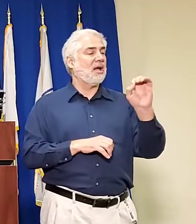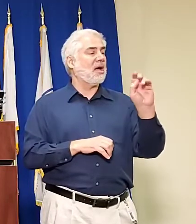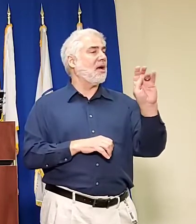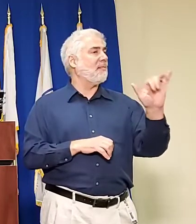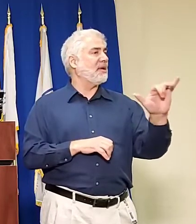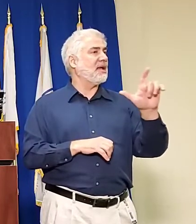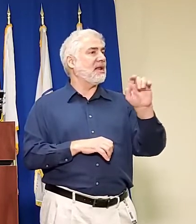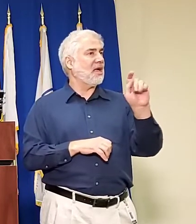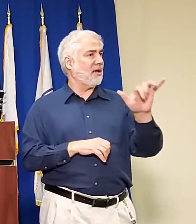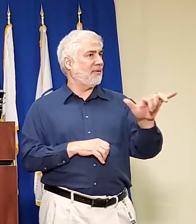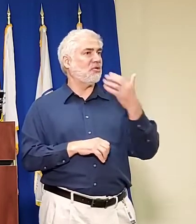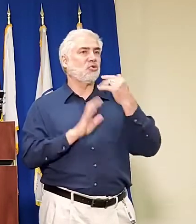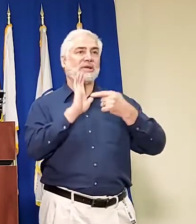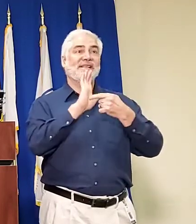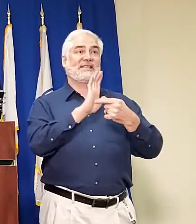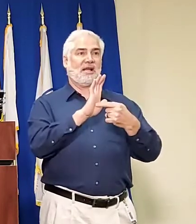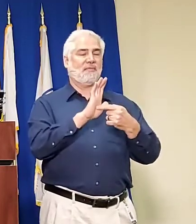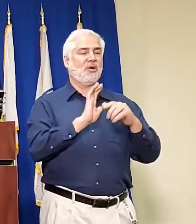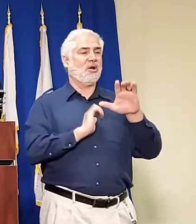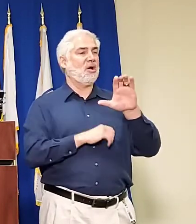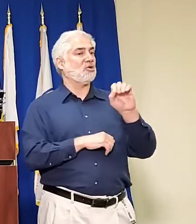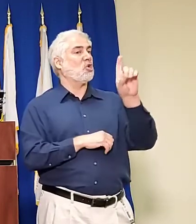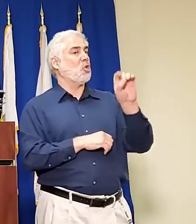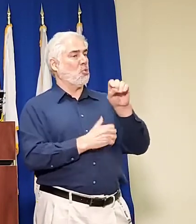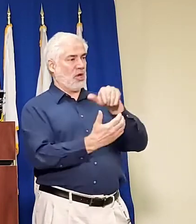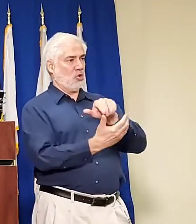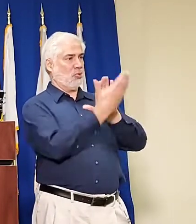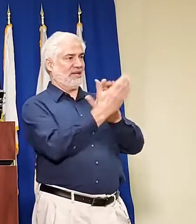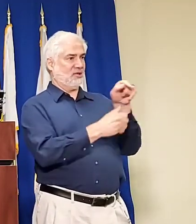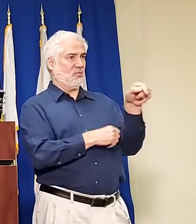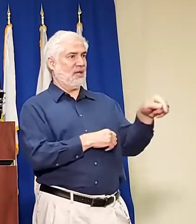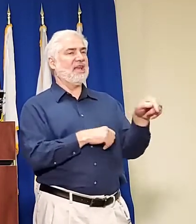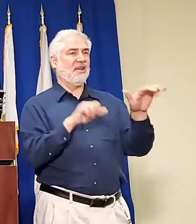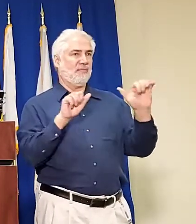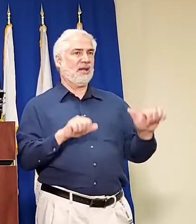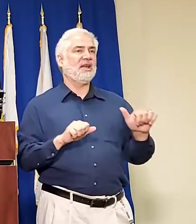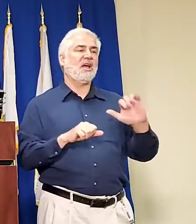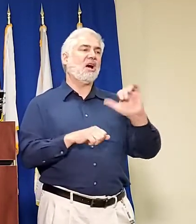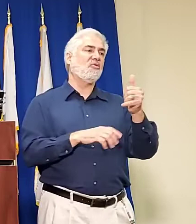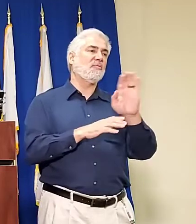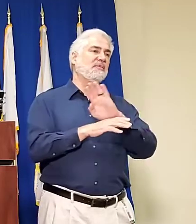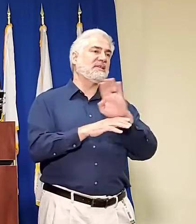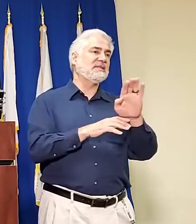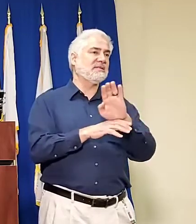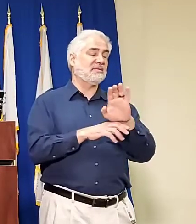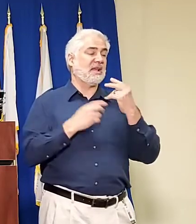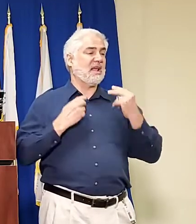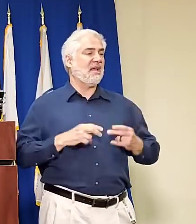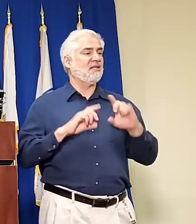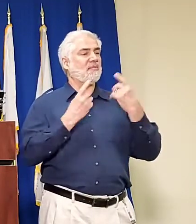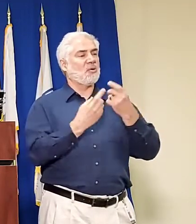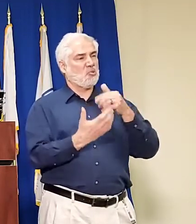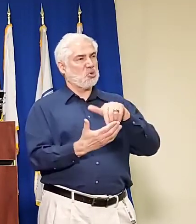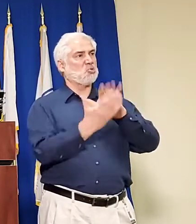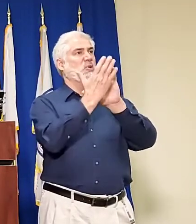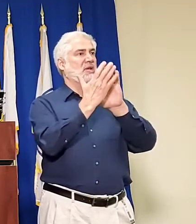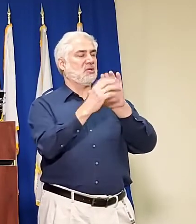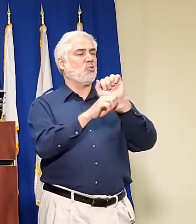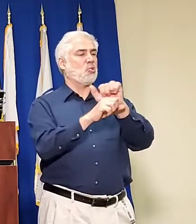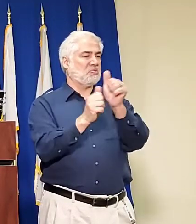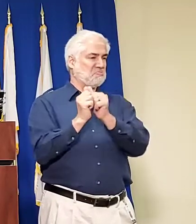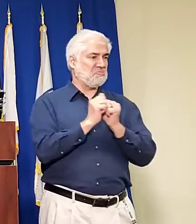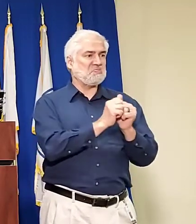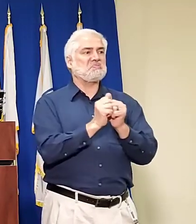example. Codes had some portion that they could address, and there's things we could address as a health department. So we'll continue to work